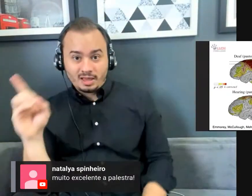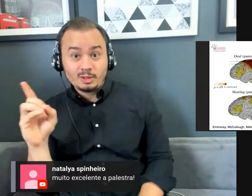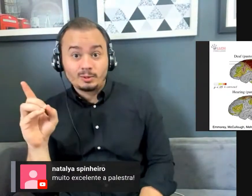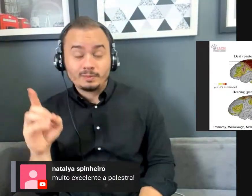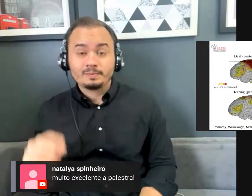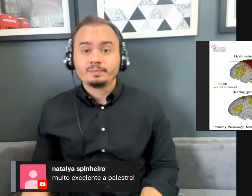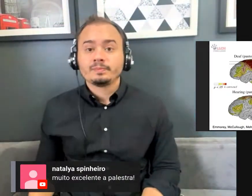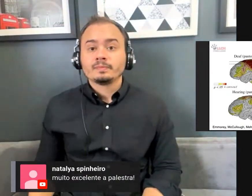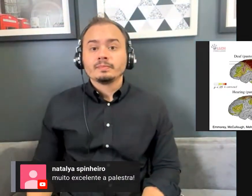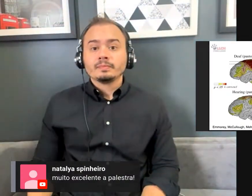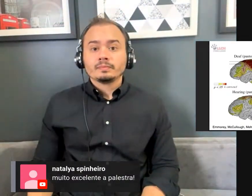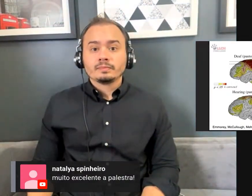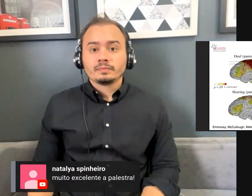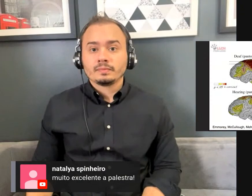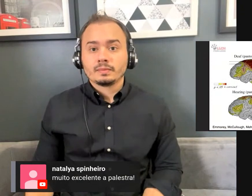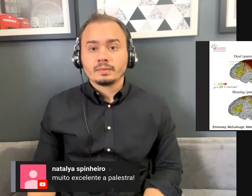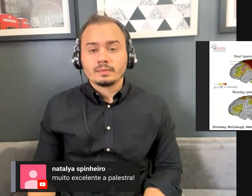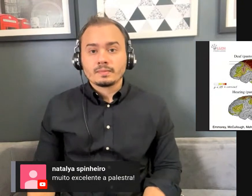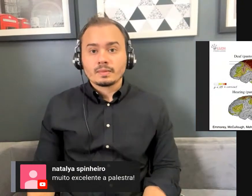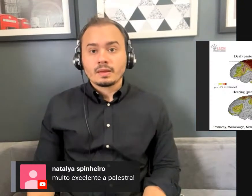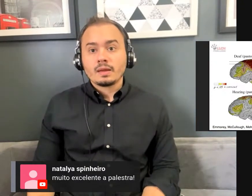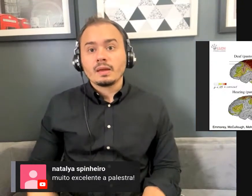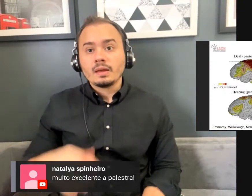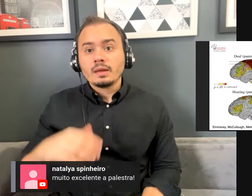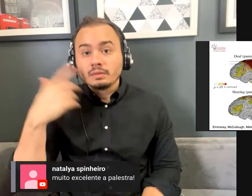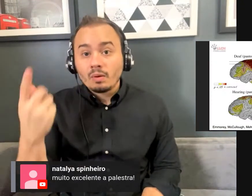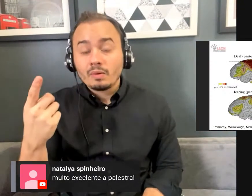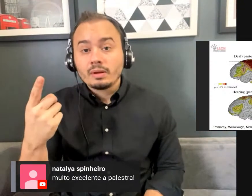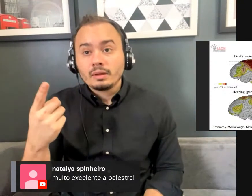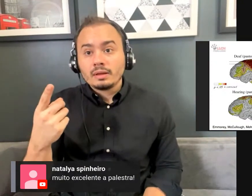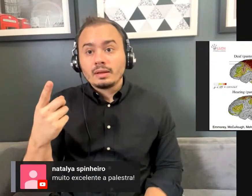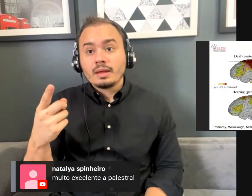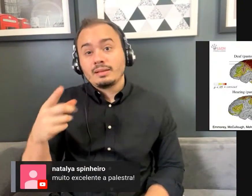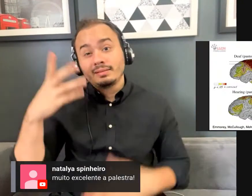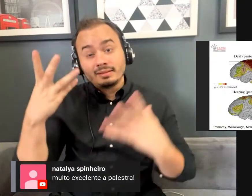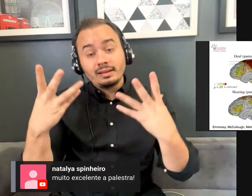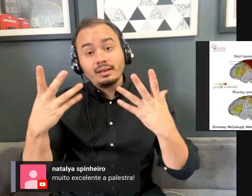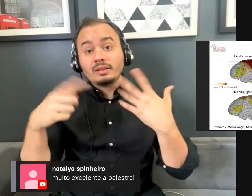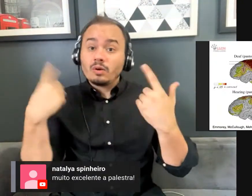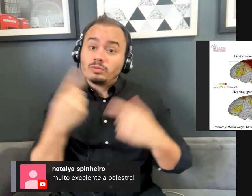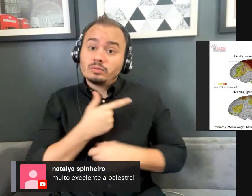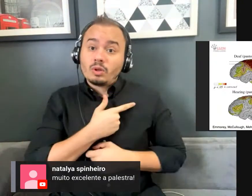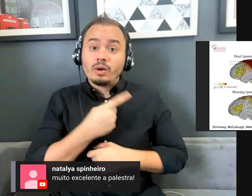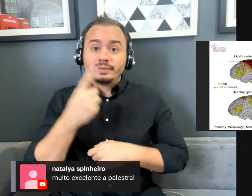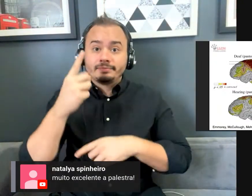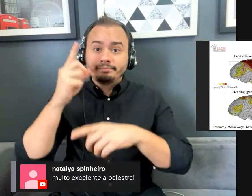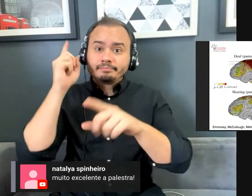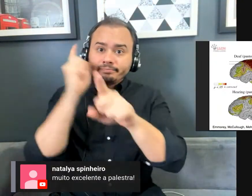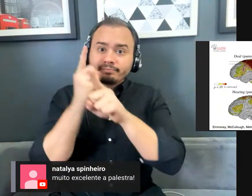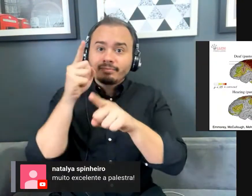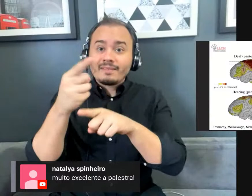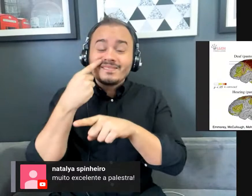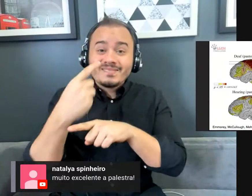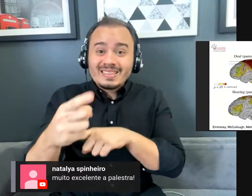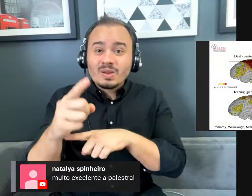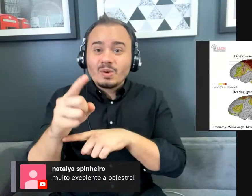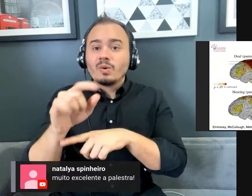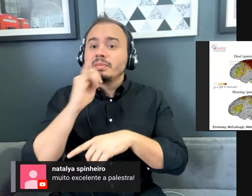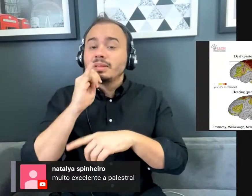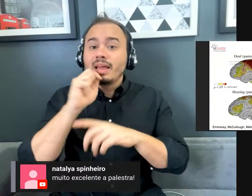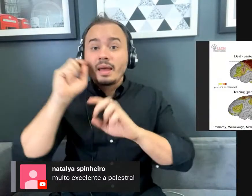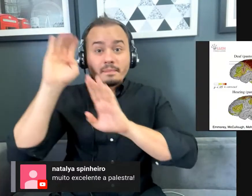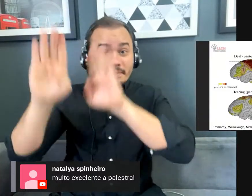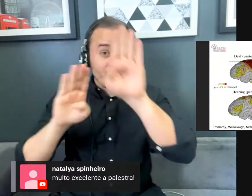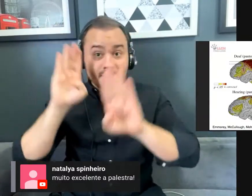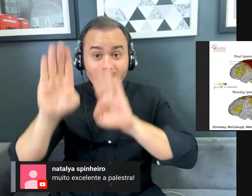deaf signers than the hearing non-signers. We didn't quite expect this, but we think it has to do with the nature of the pantomimes that our deaf signers produced,